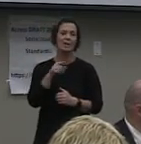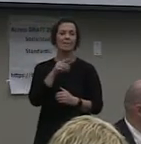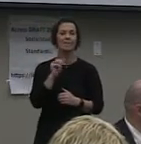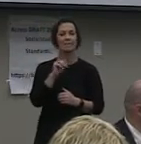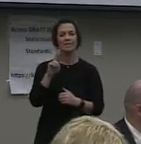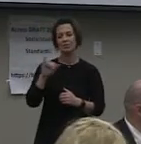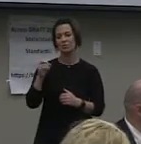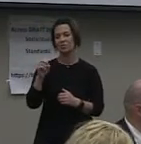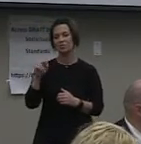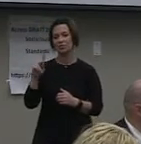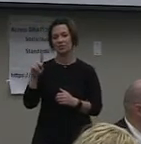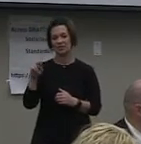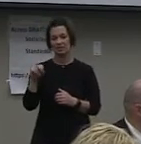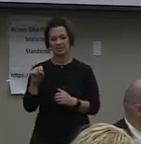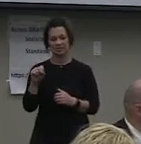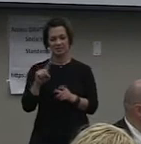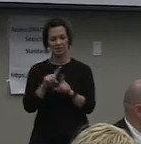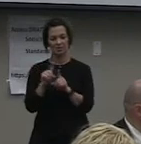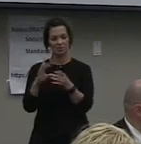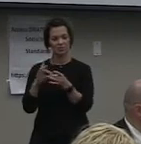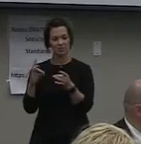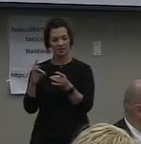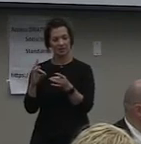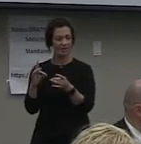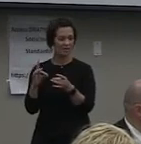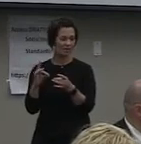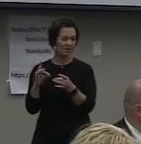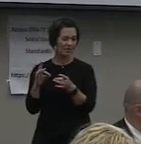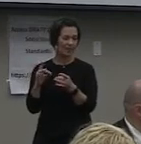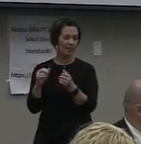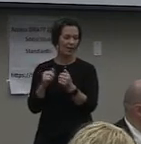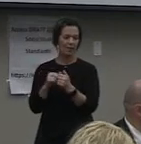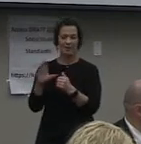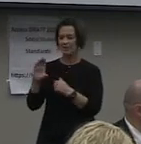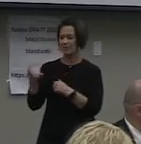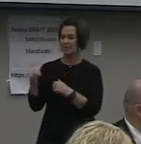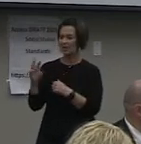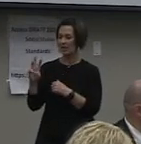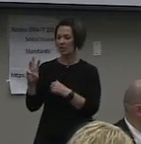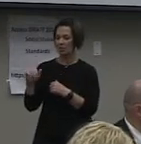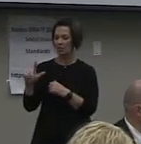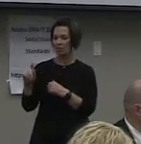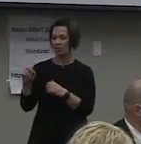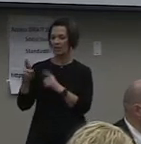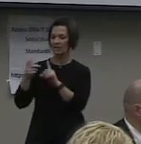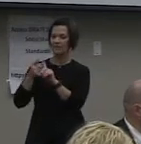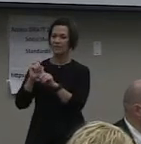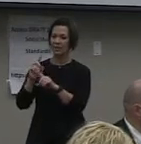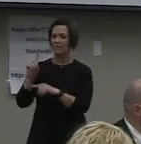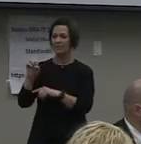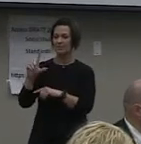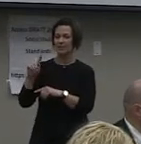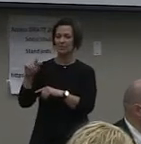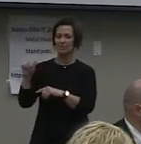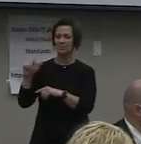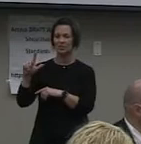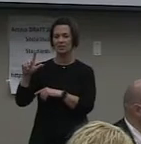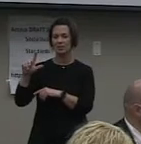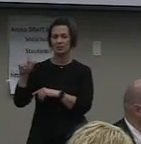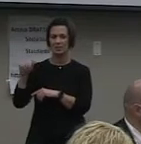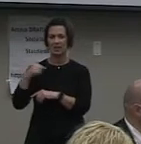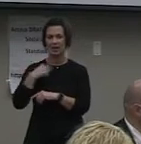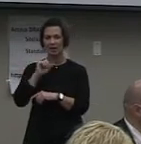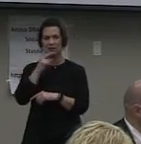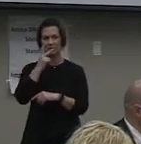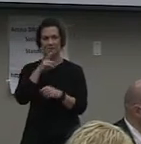of the experiences here. Even with Madam C.J. Walker being from Delta, Louisiana, I don't know how many students, I don't